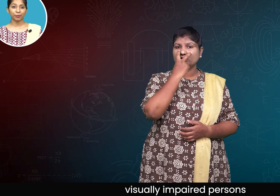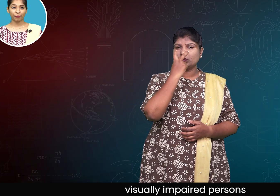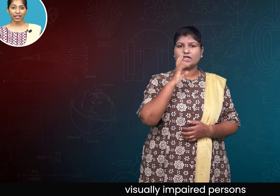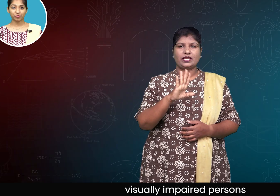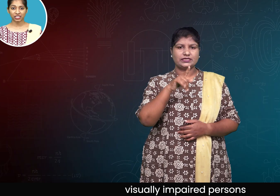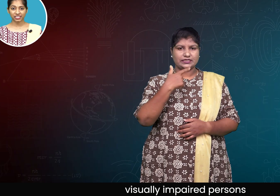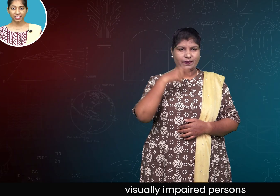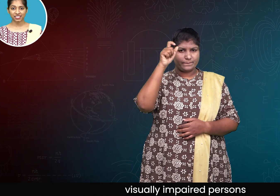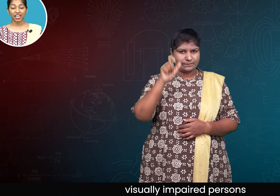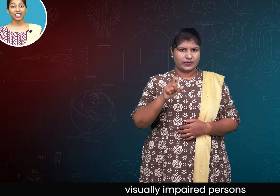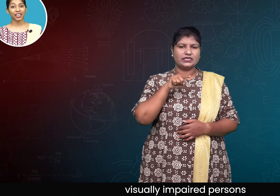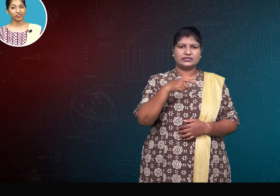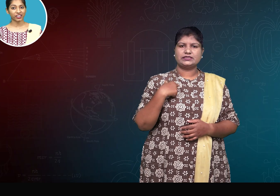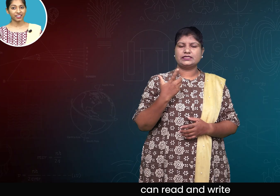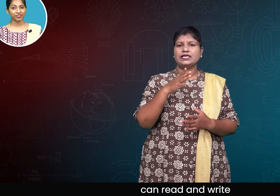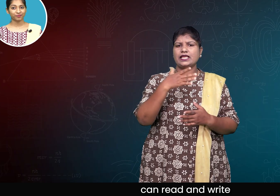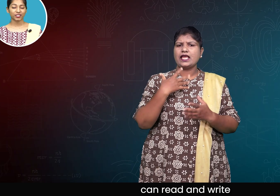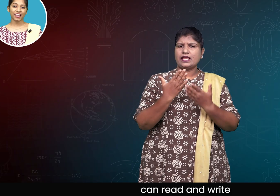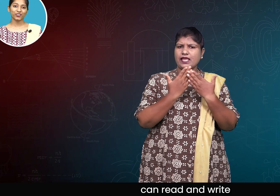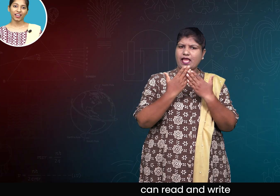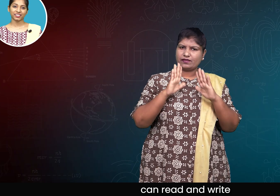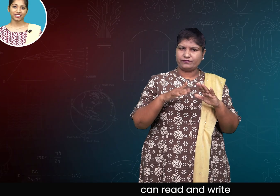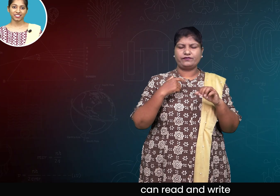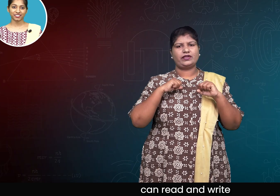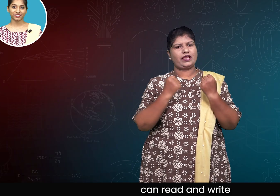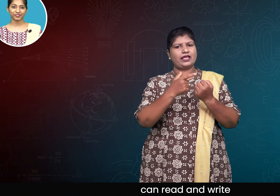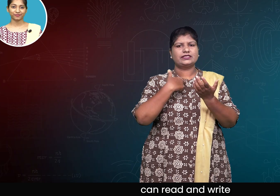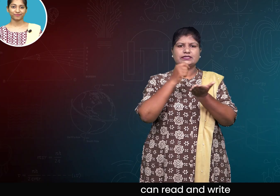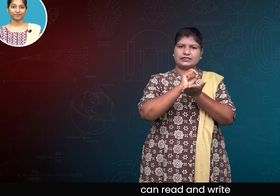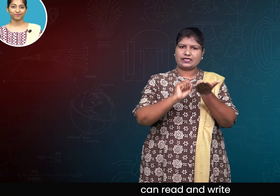Visually impaired persons can read and write.